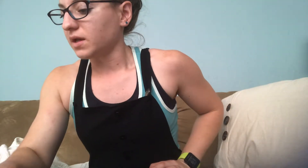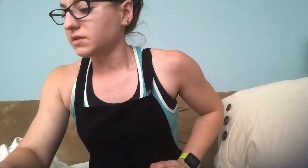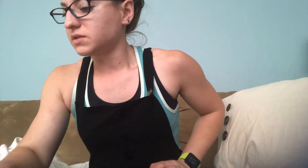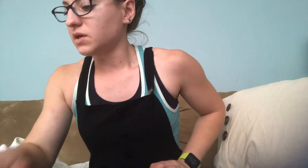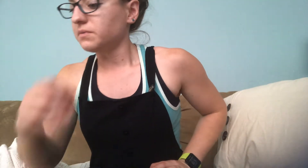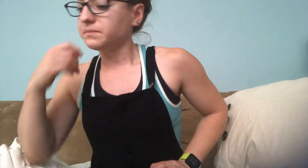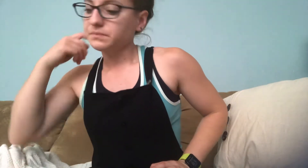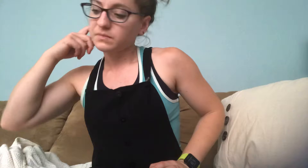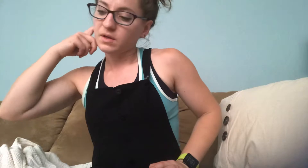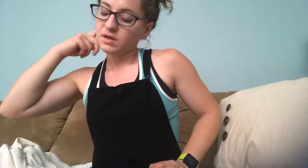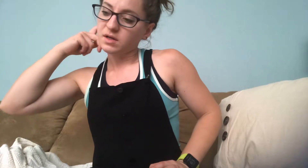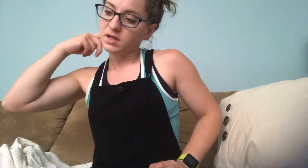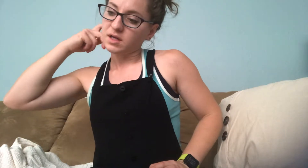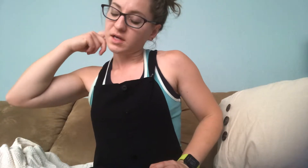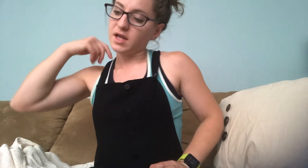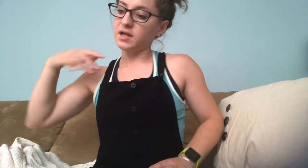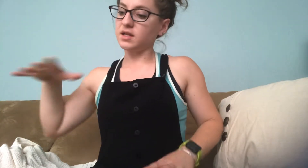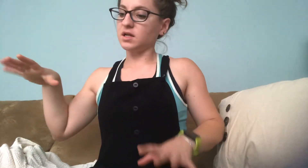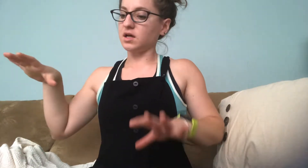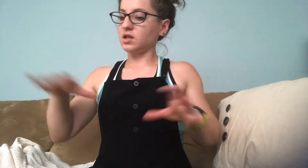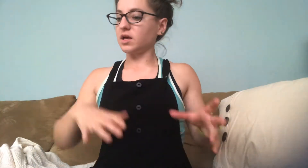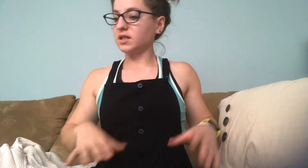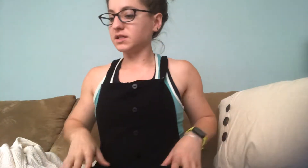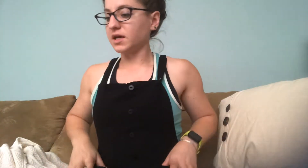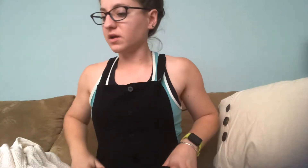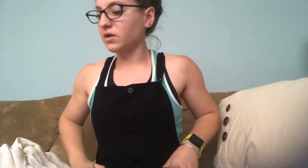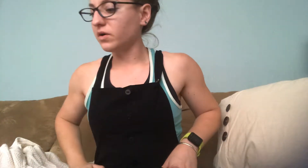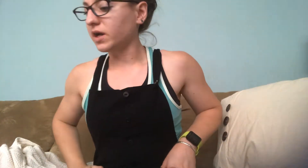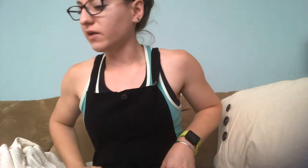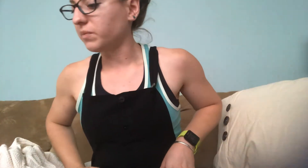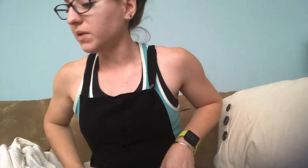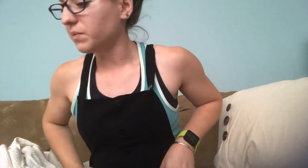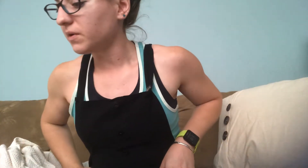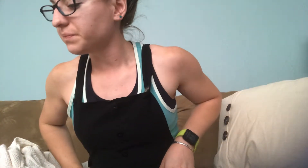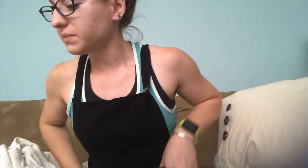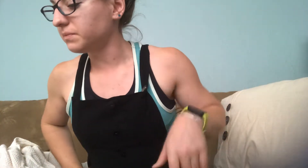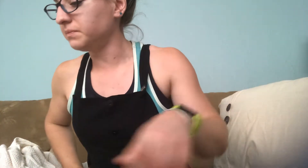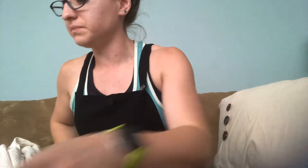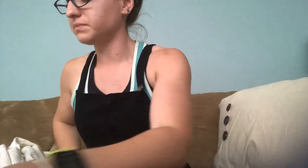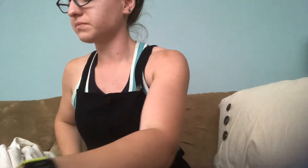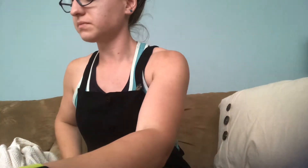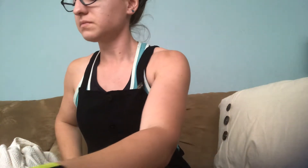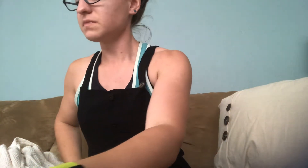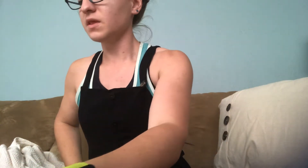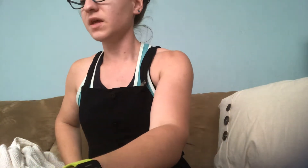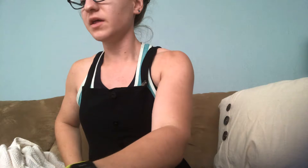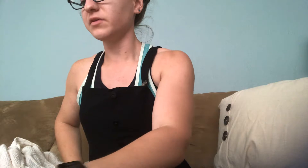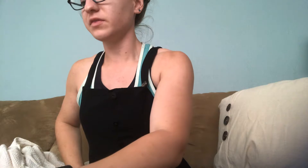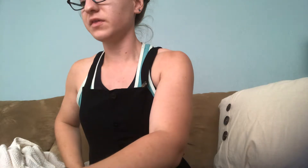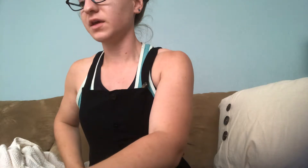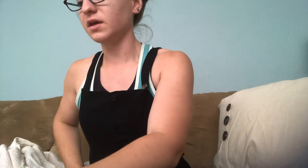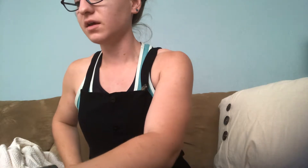Okay, so, and along in this category of people, the other